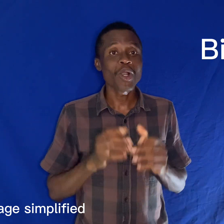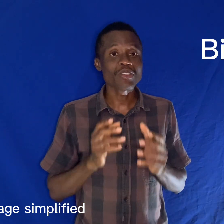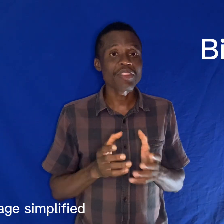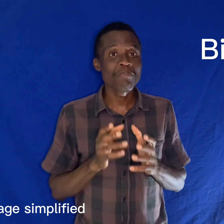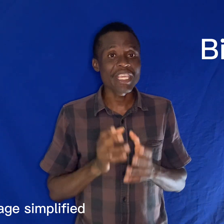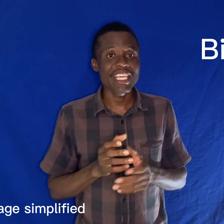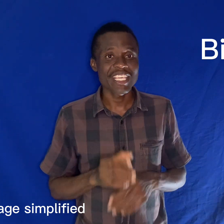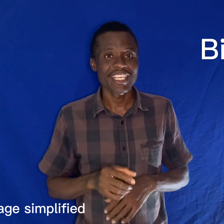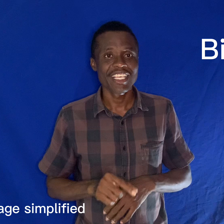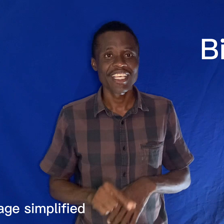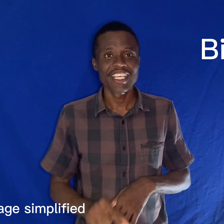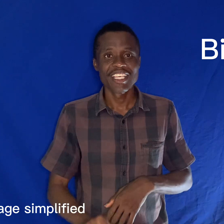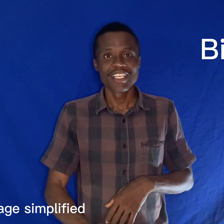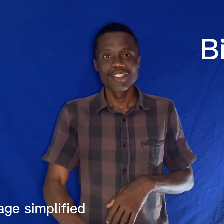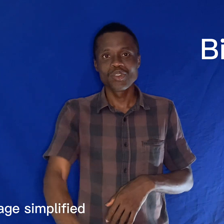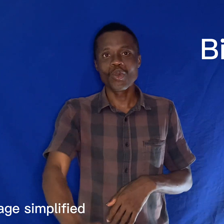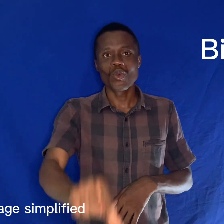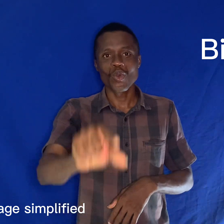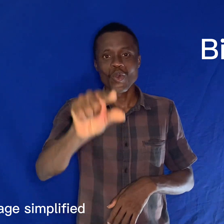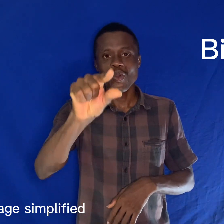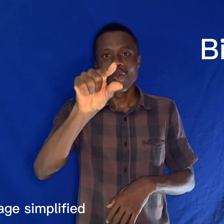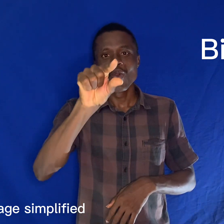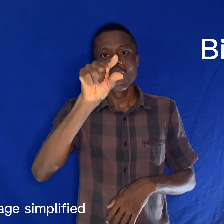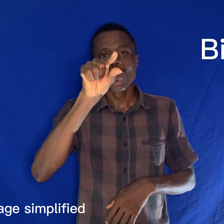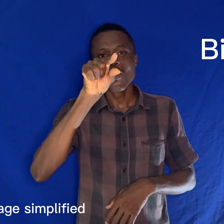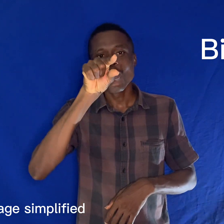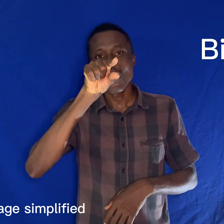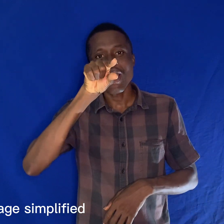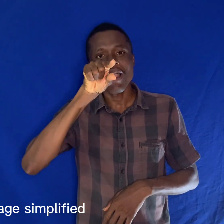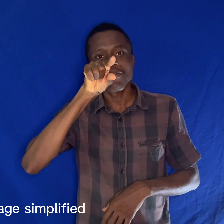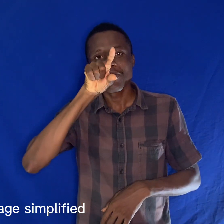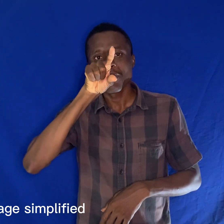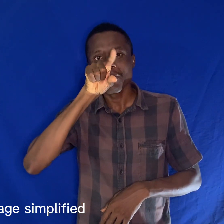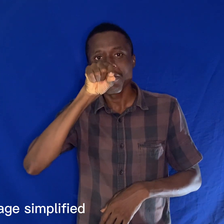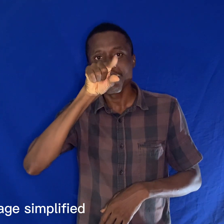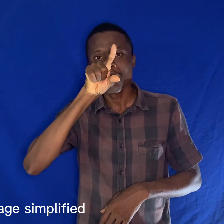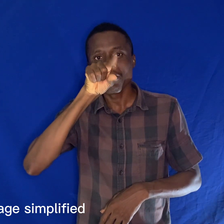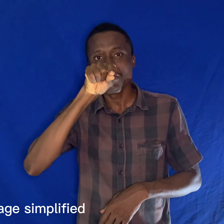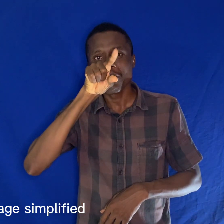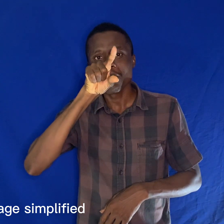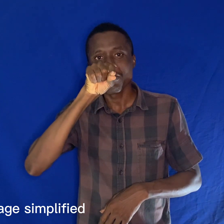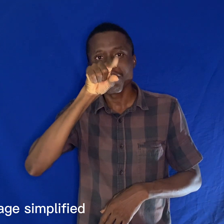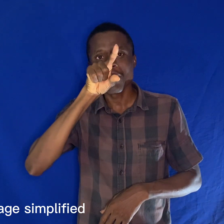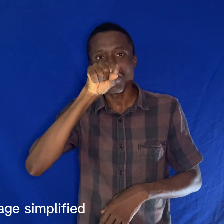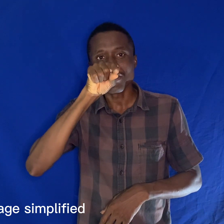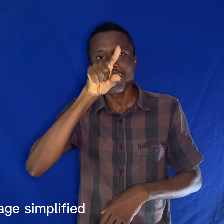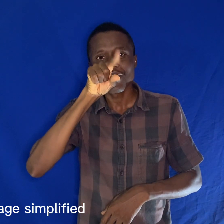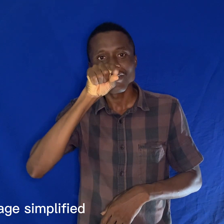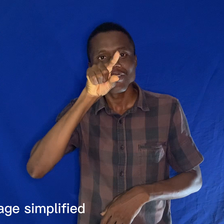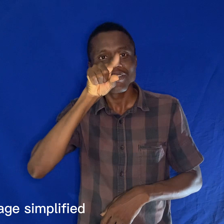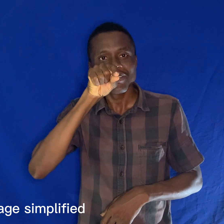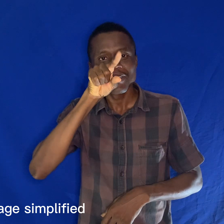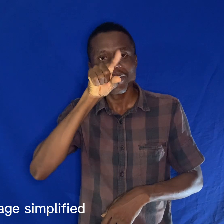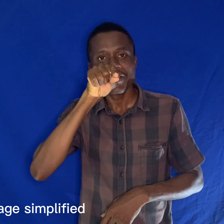of the beak, so we have bird.